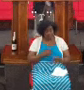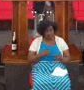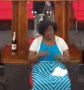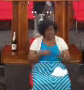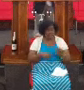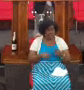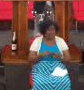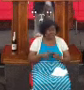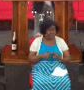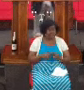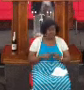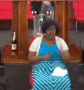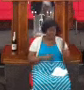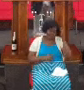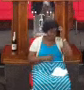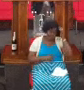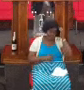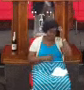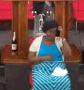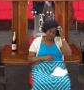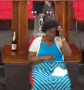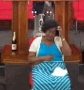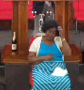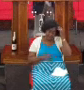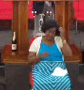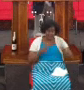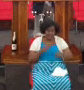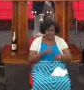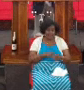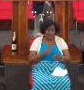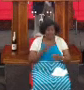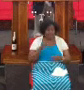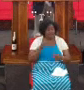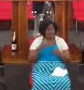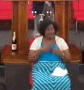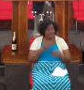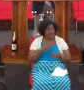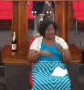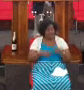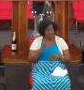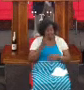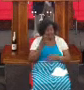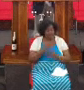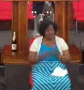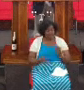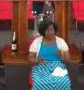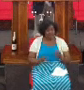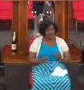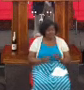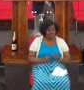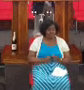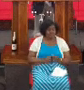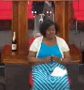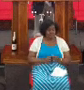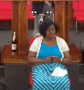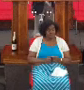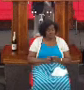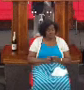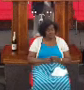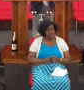a close, because time has come and time has swiftly gone